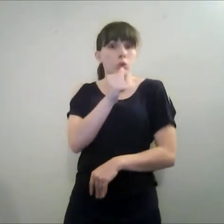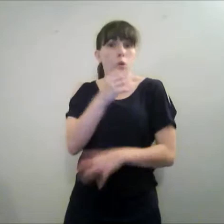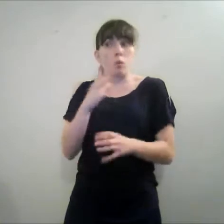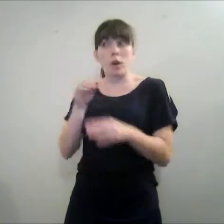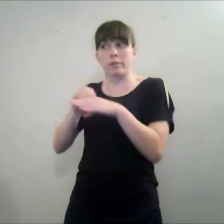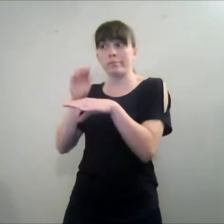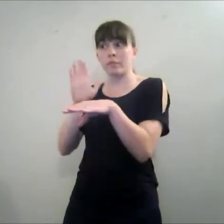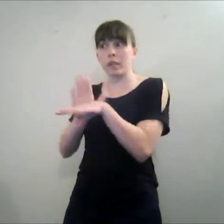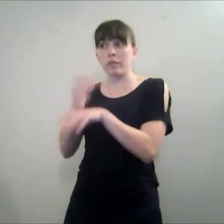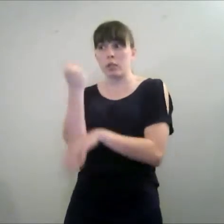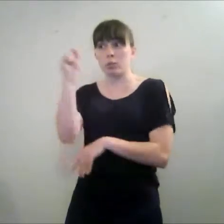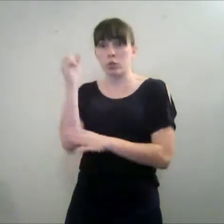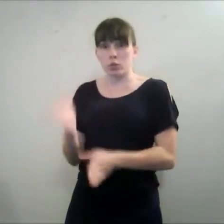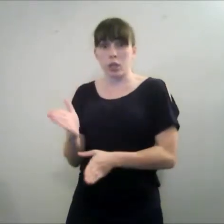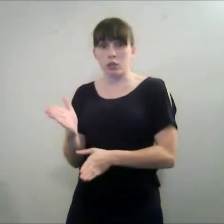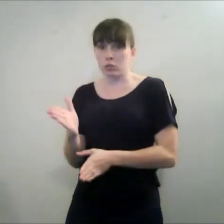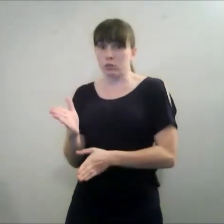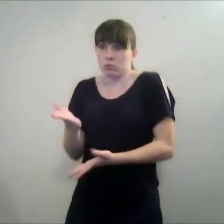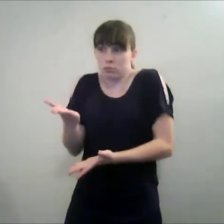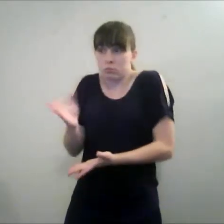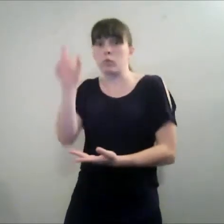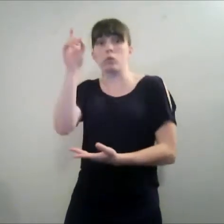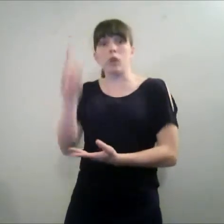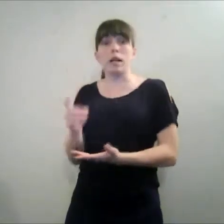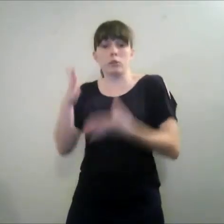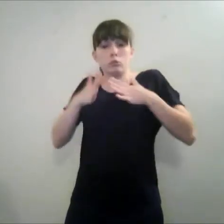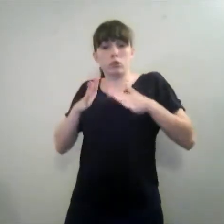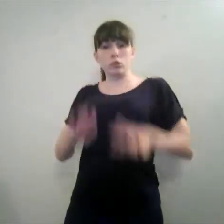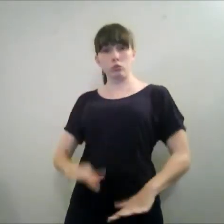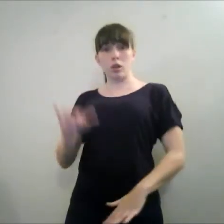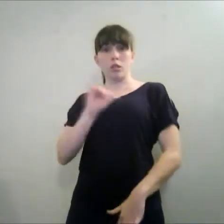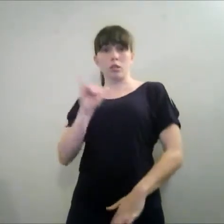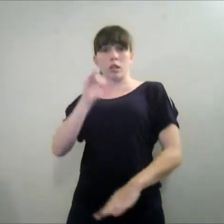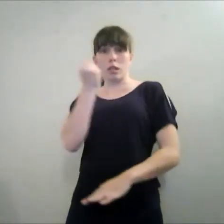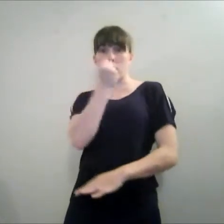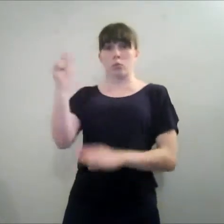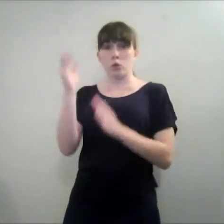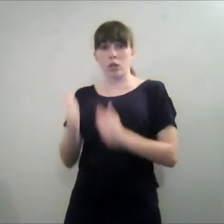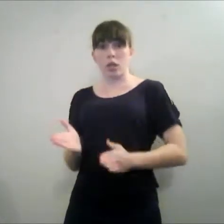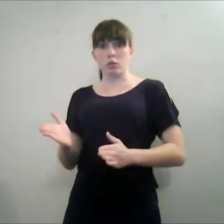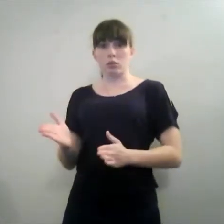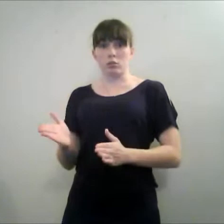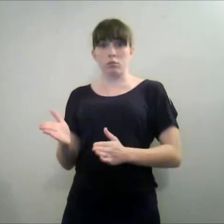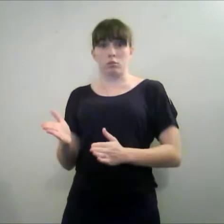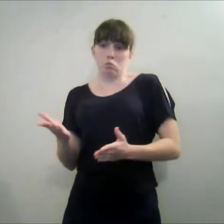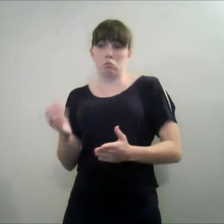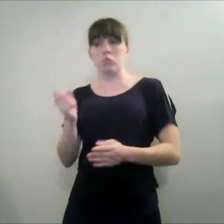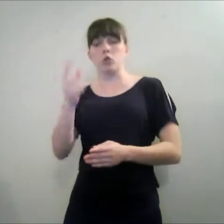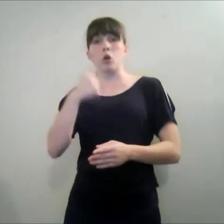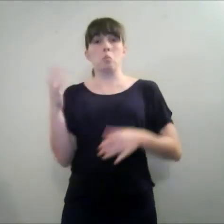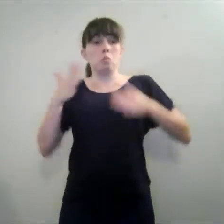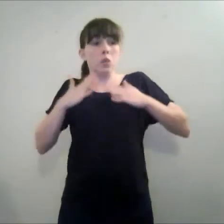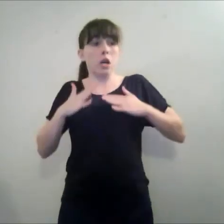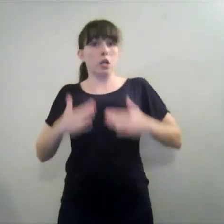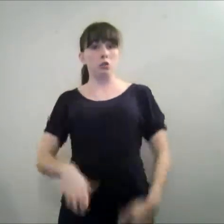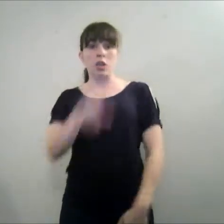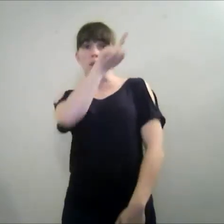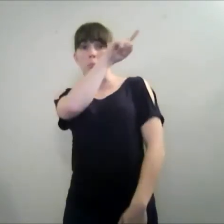as a protester. So I went dressed completely in black, with like black balaclava, dark. I had black gloves on, but I've taken them off to sign the visitors book. I'm wearing